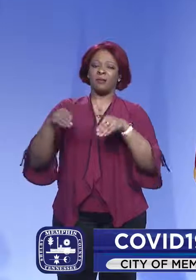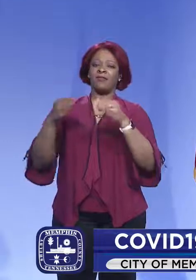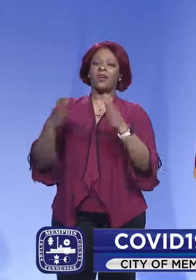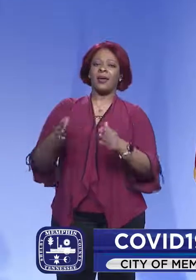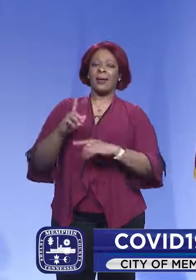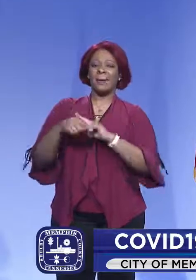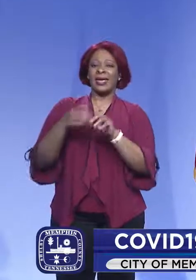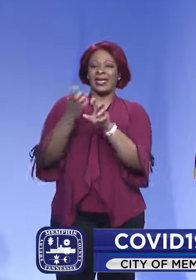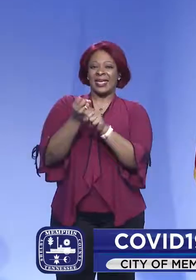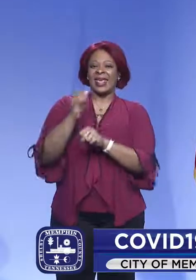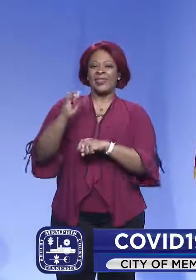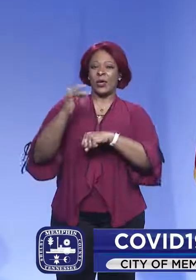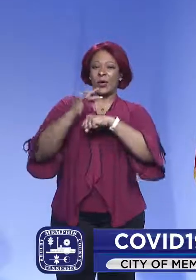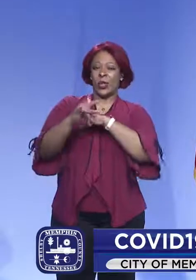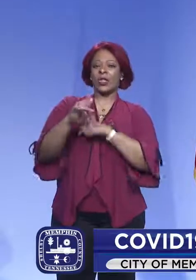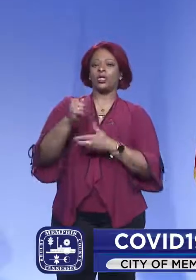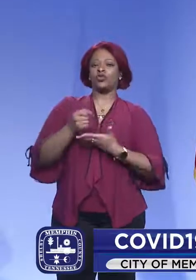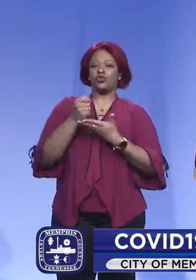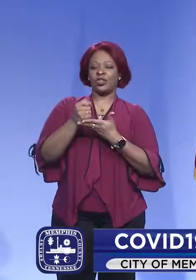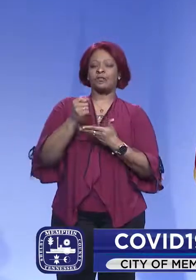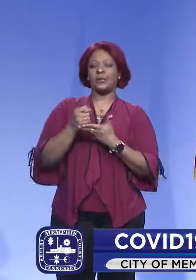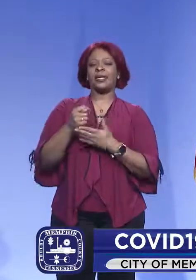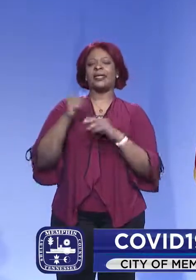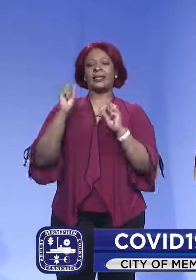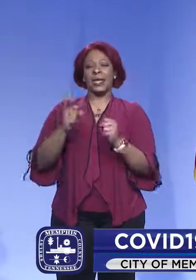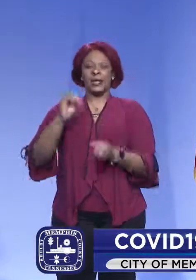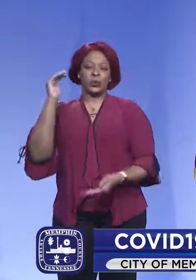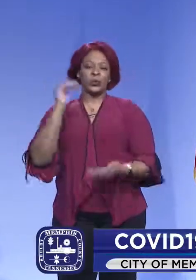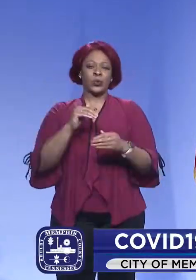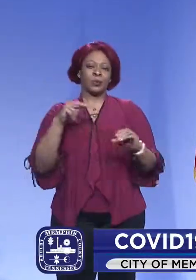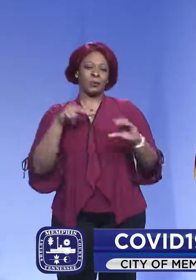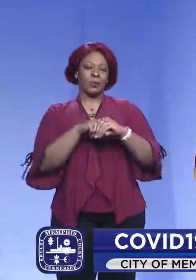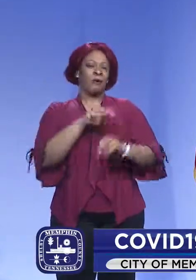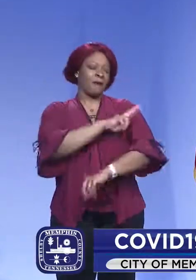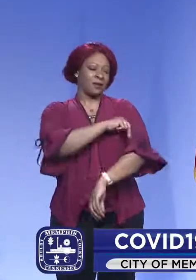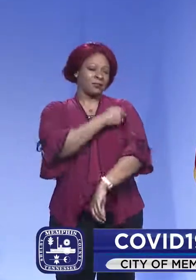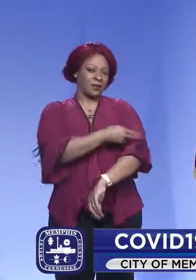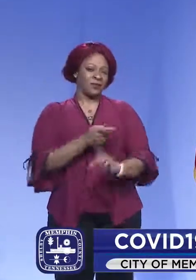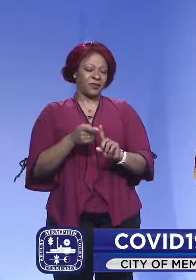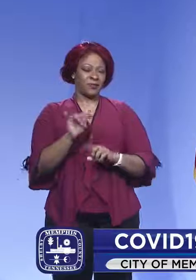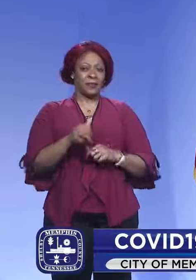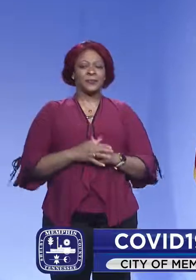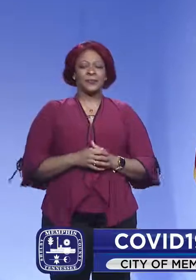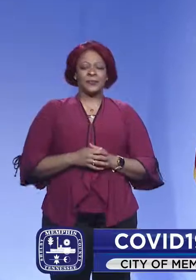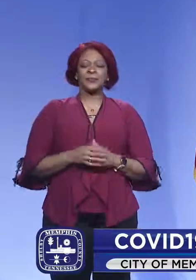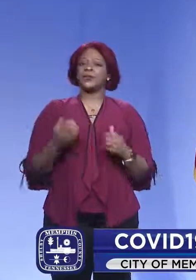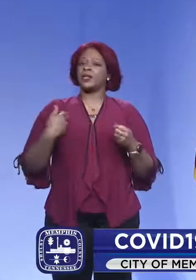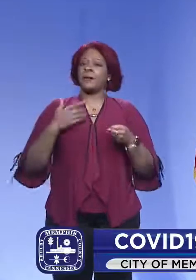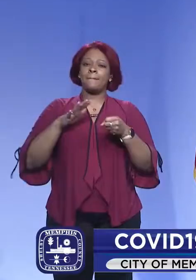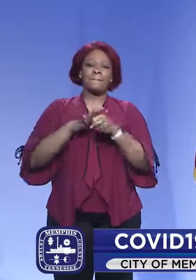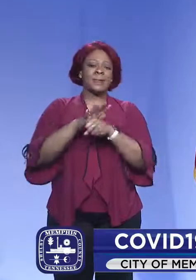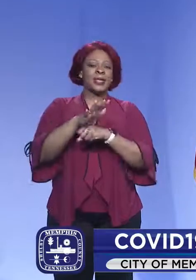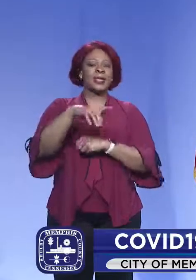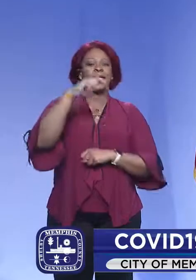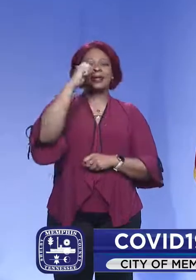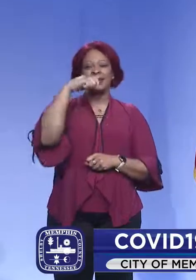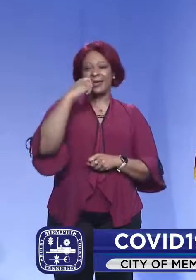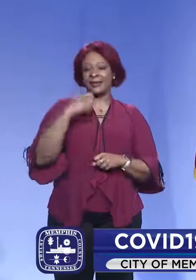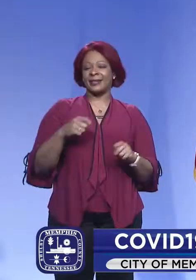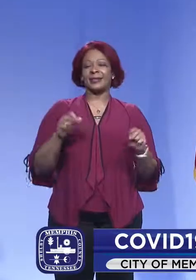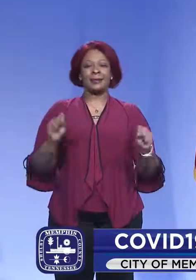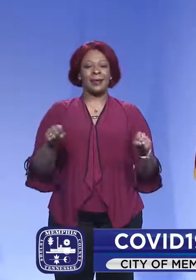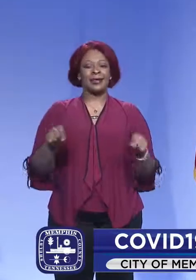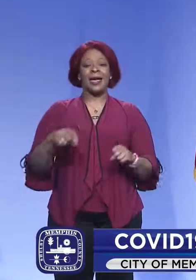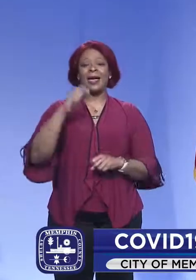about seeking early treatment that can again reduce hospitalization. We have plenty of testing capacity, and